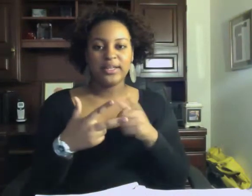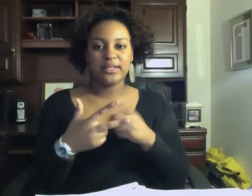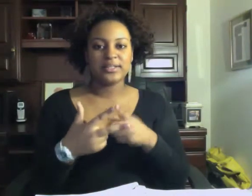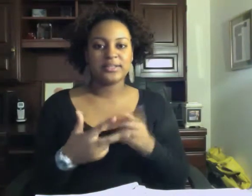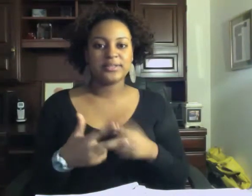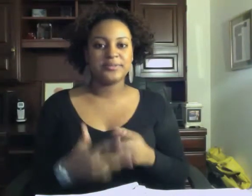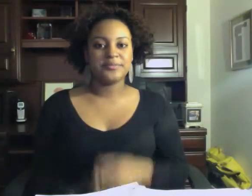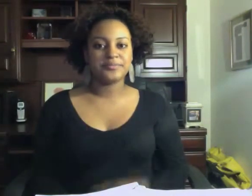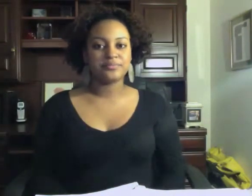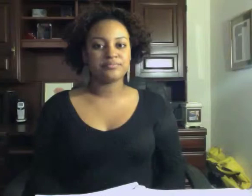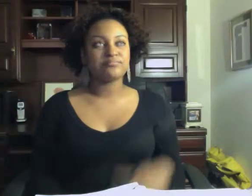is,